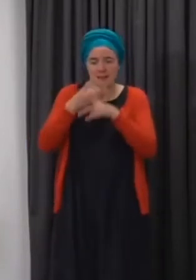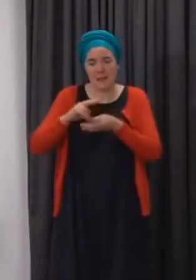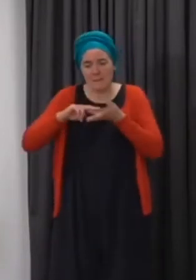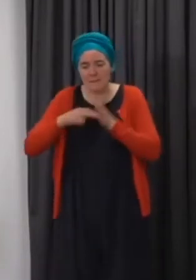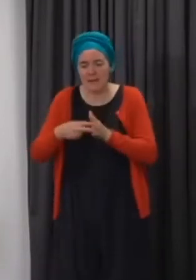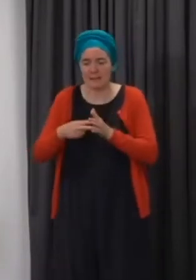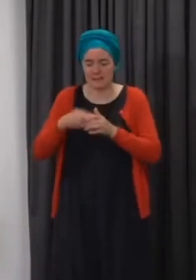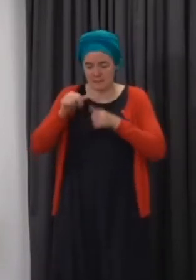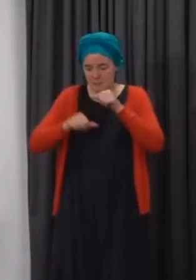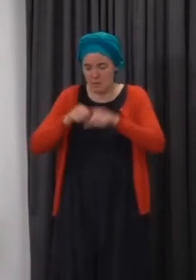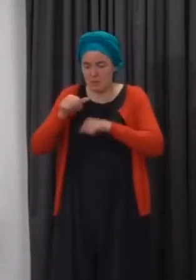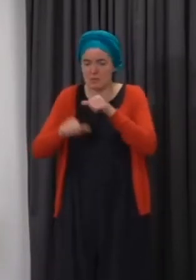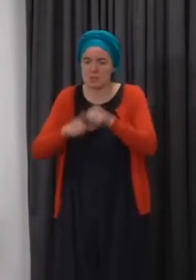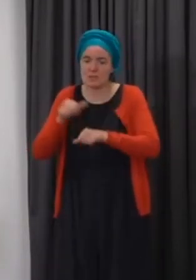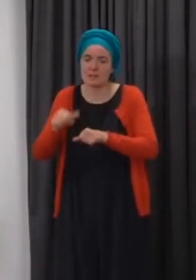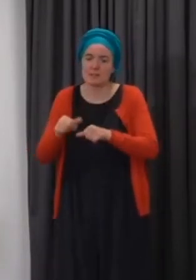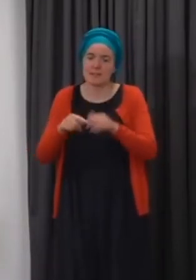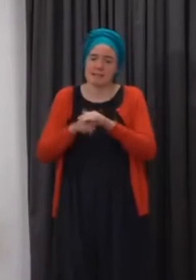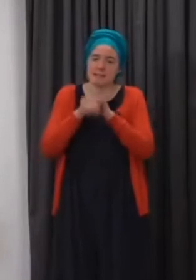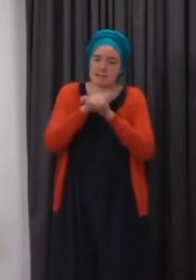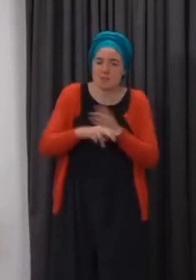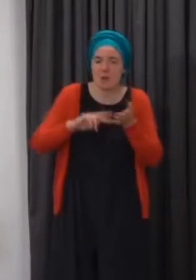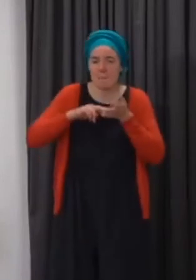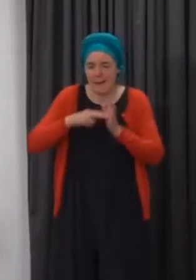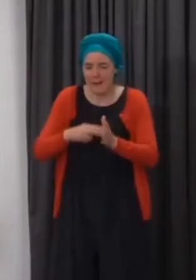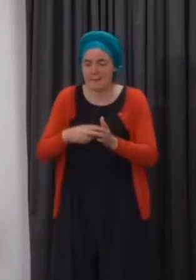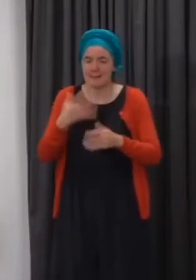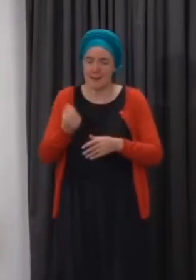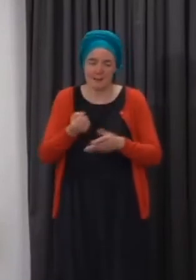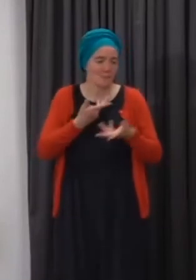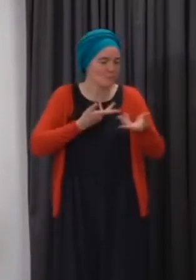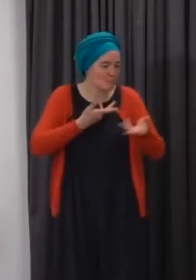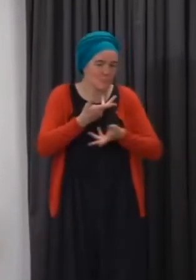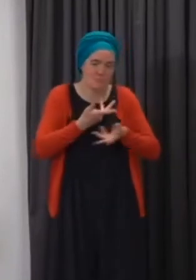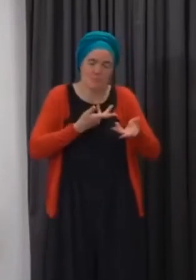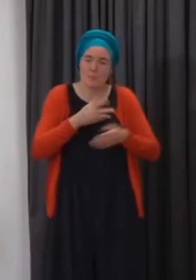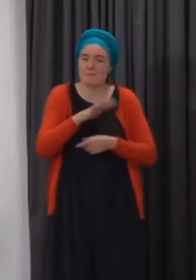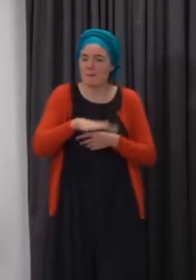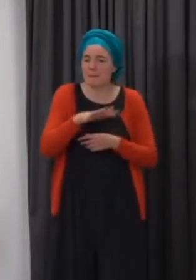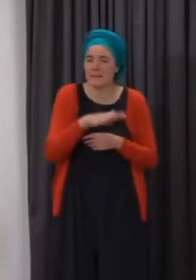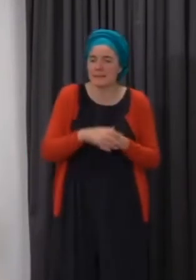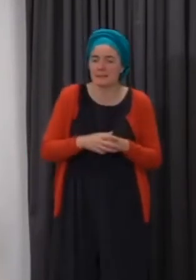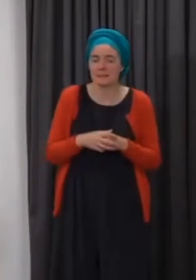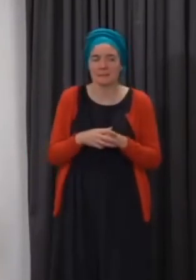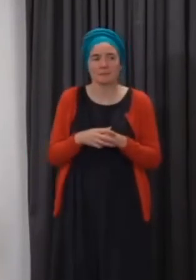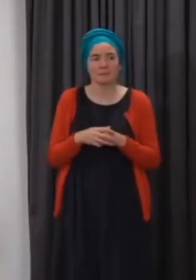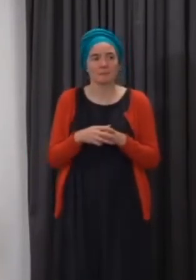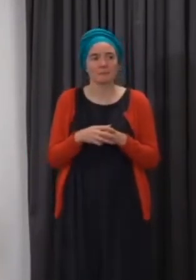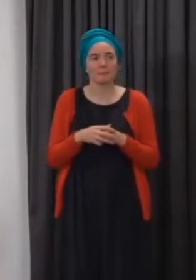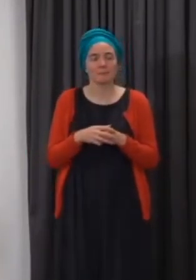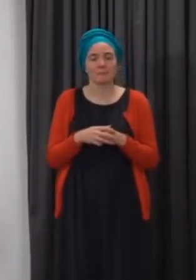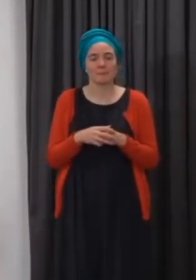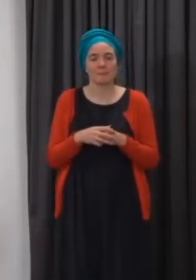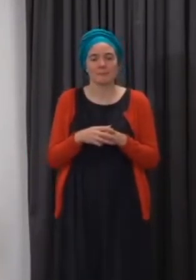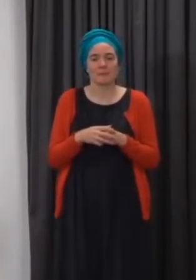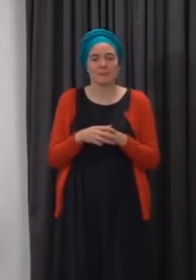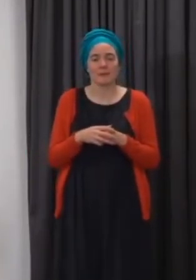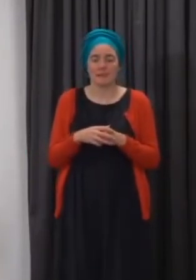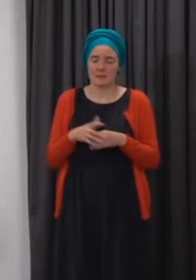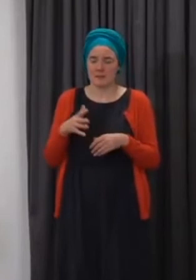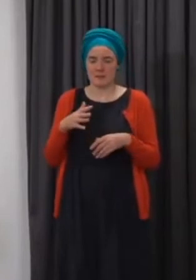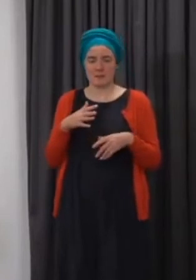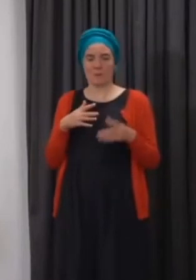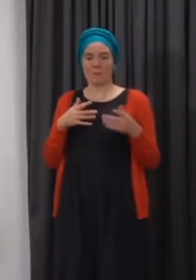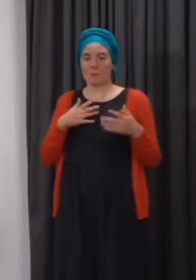on discharge plannings, we're looking for discussions to take place with family. We don't want there to be a lack of advice that's